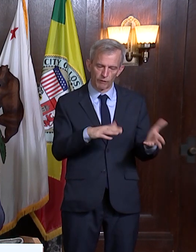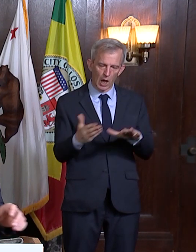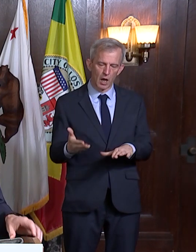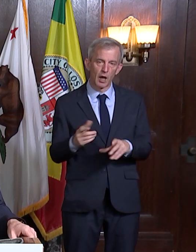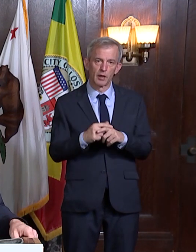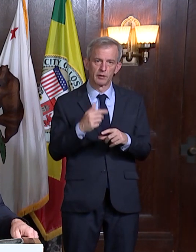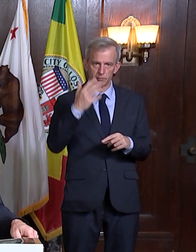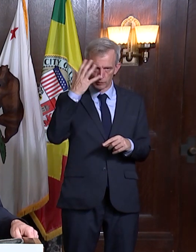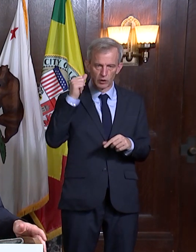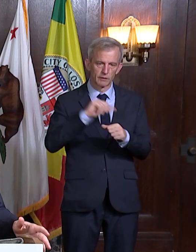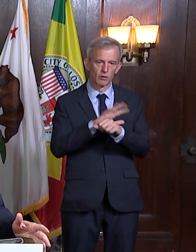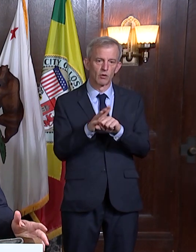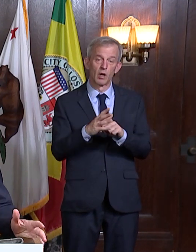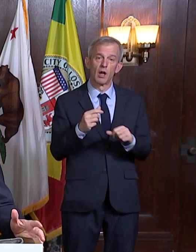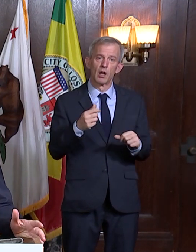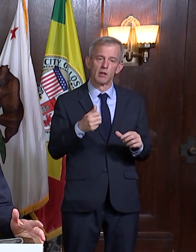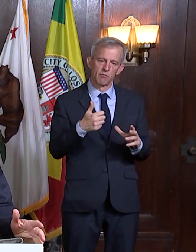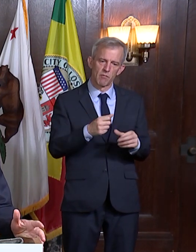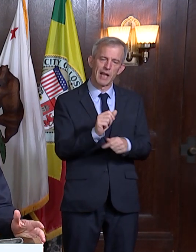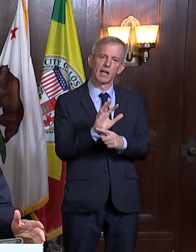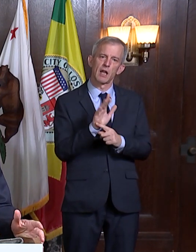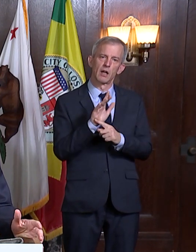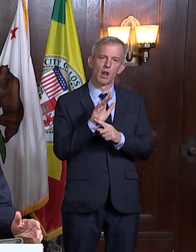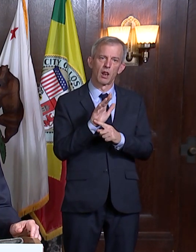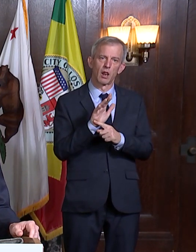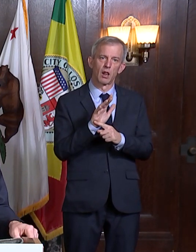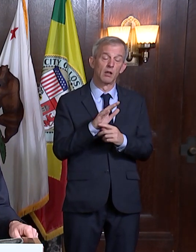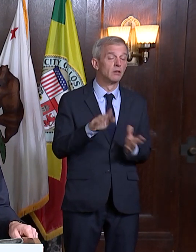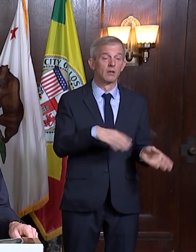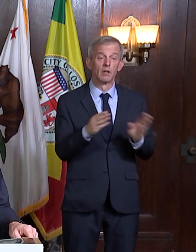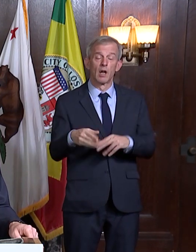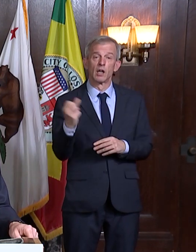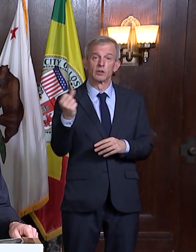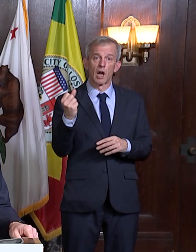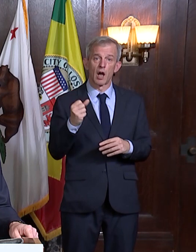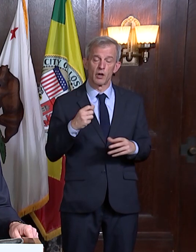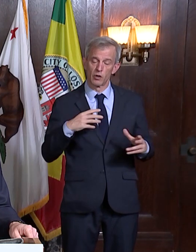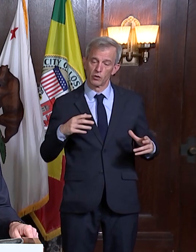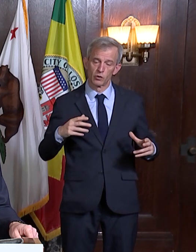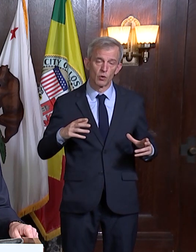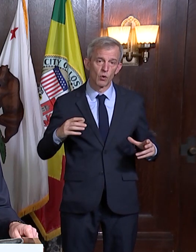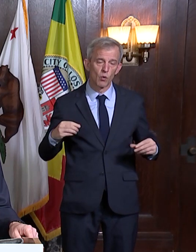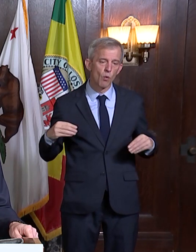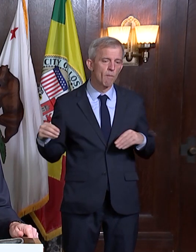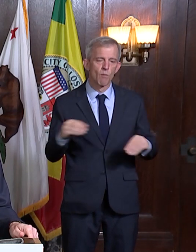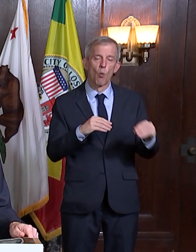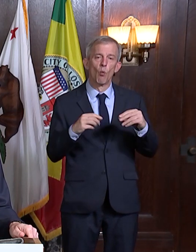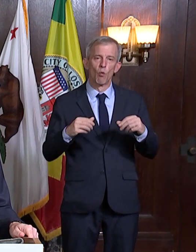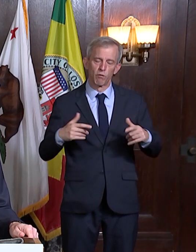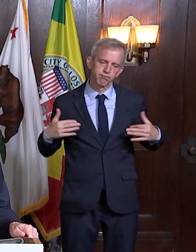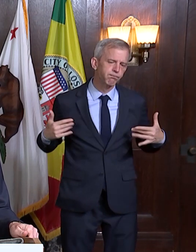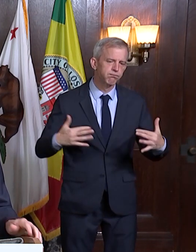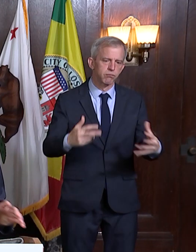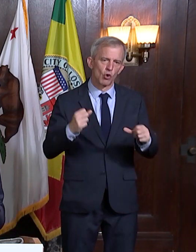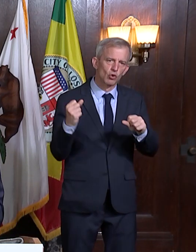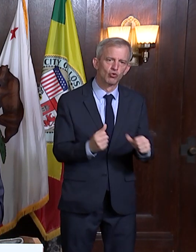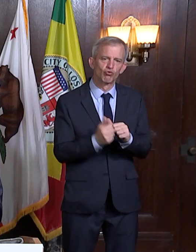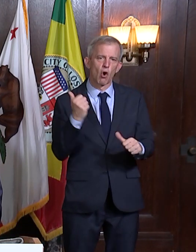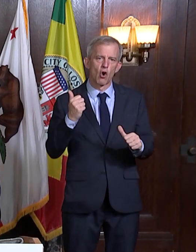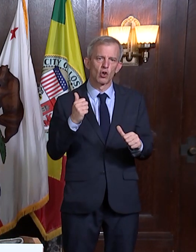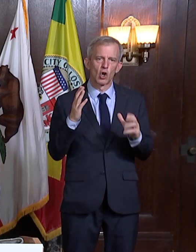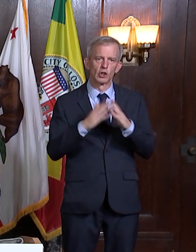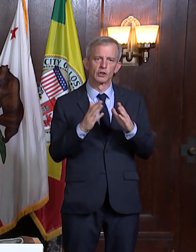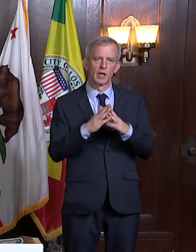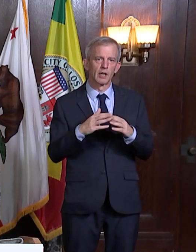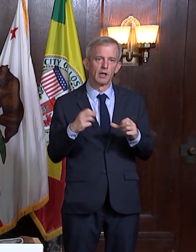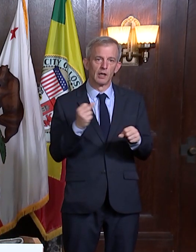And on Saturday, to mobilize an even stronger and more resilient city, wave a flashlight or a phone light outside just to